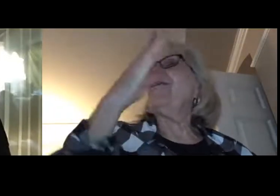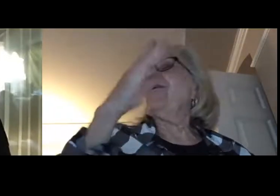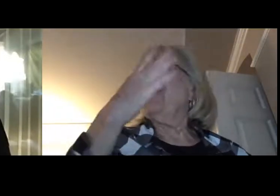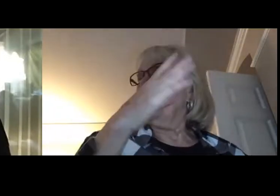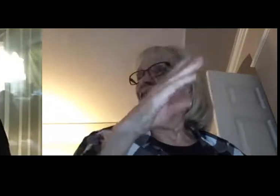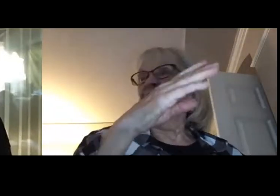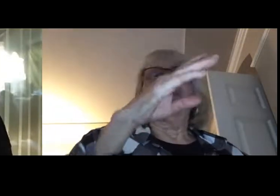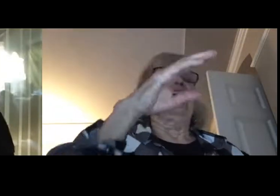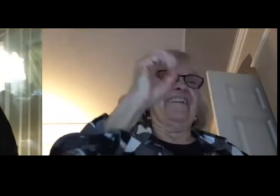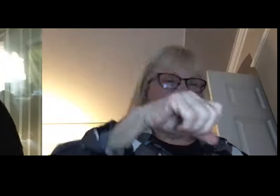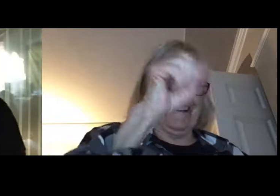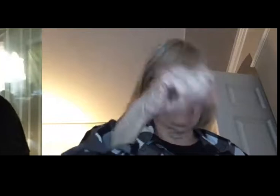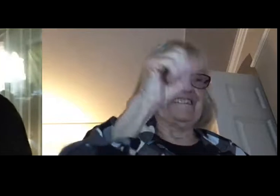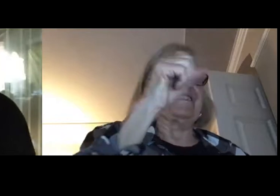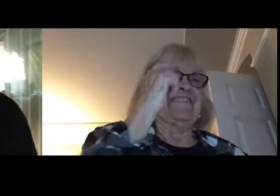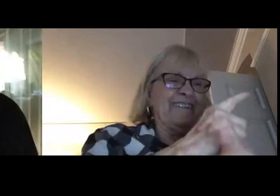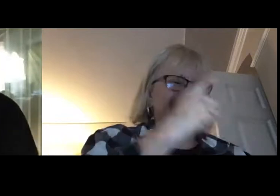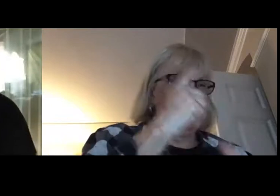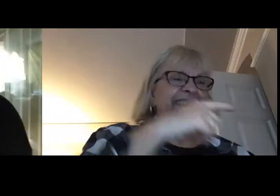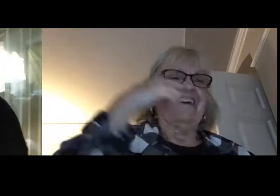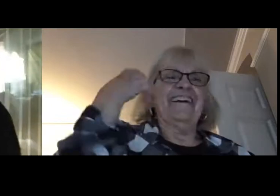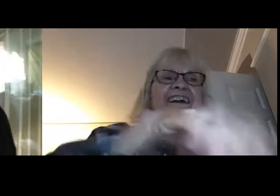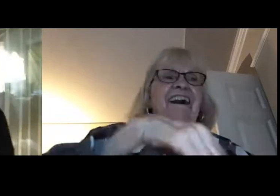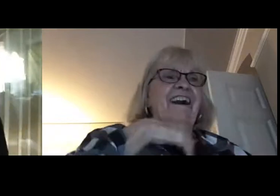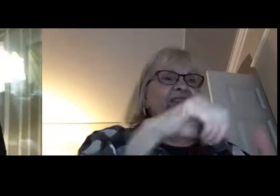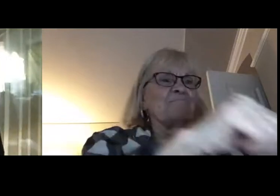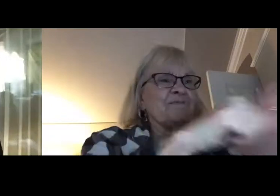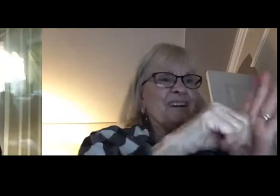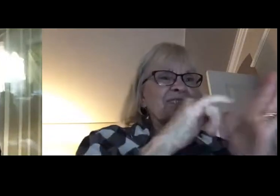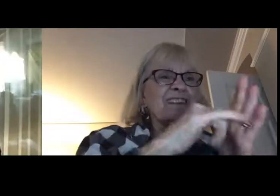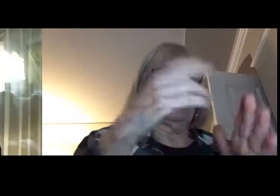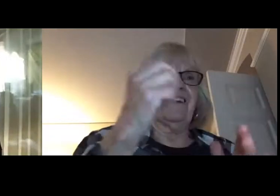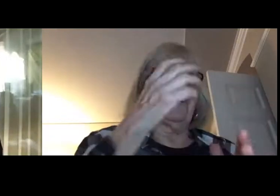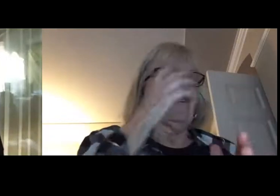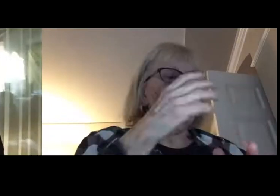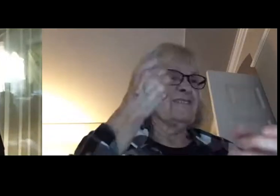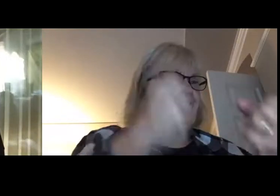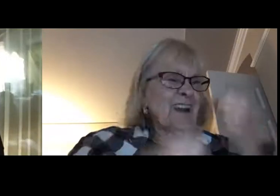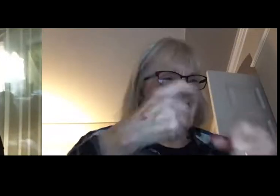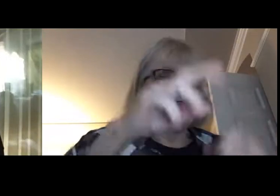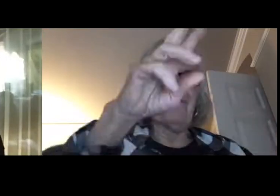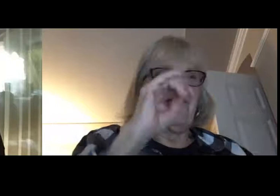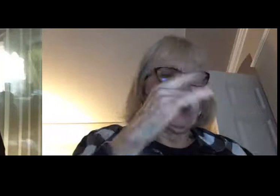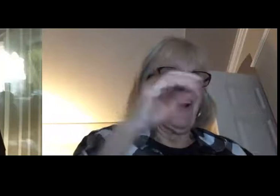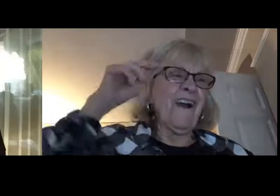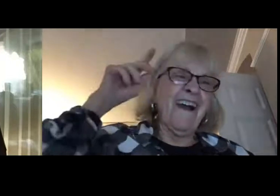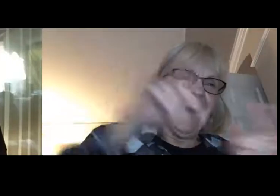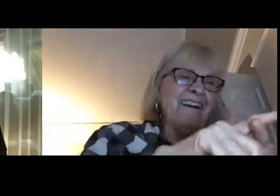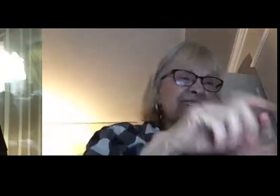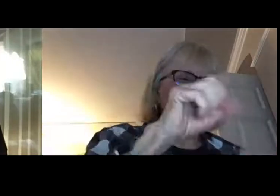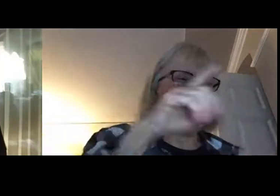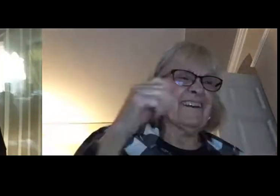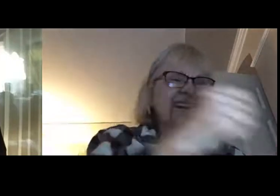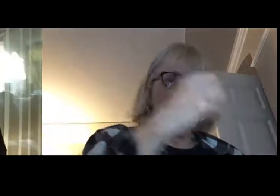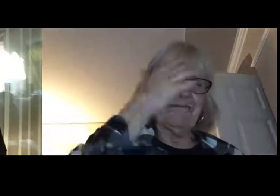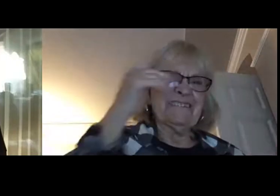What color? Blue. Yes. Right. Where I was impressed. He could drive